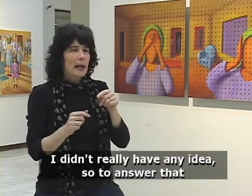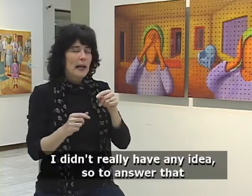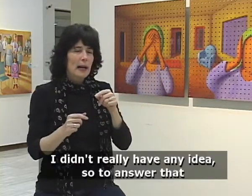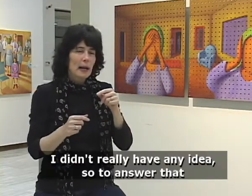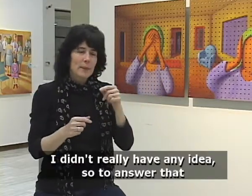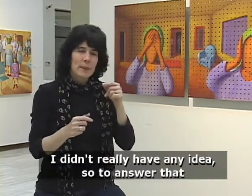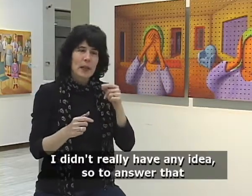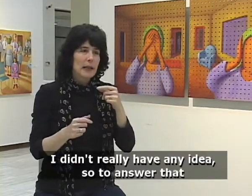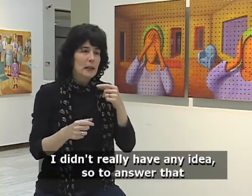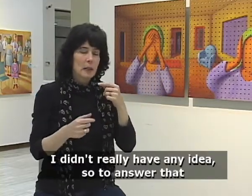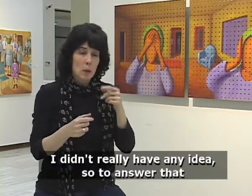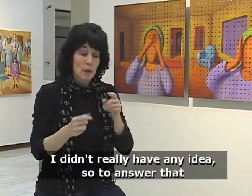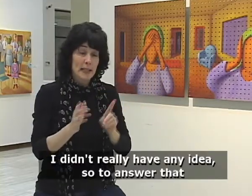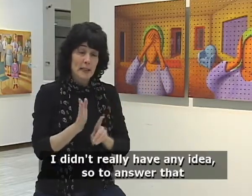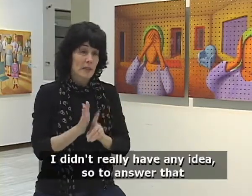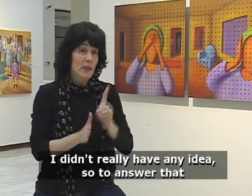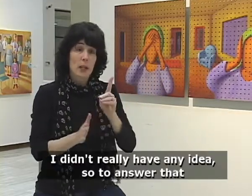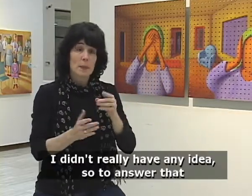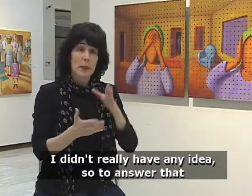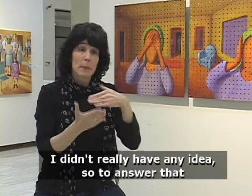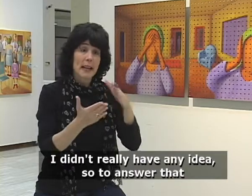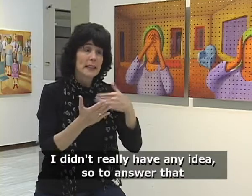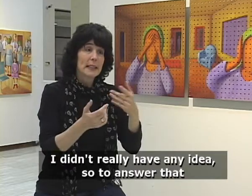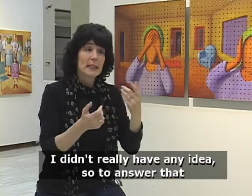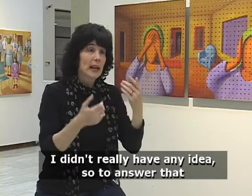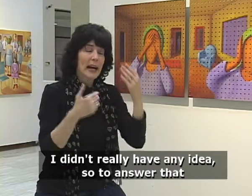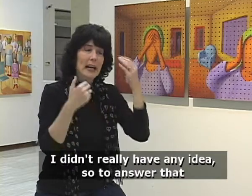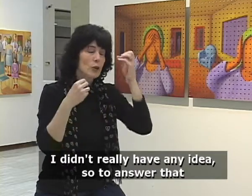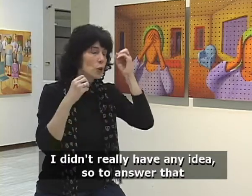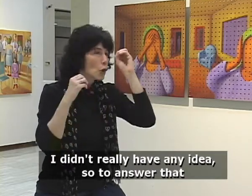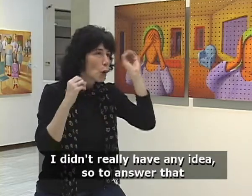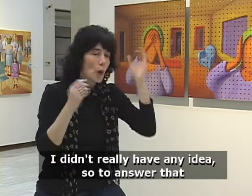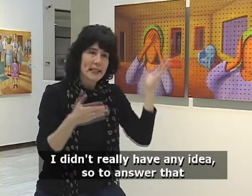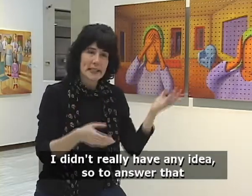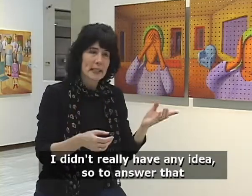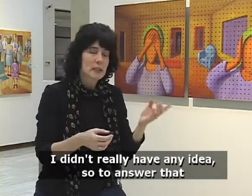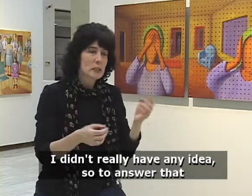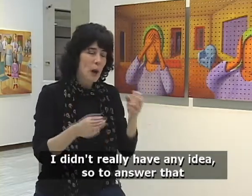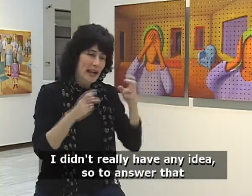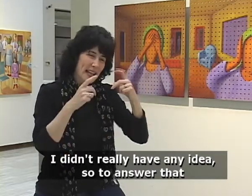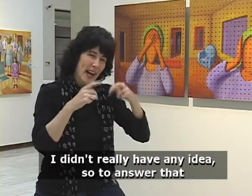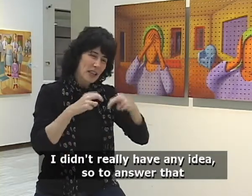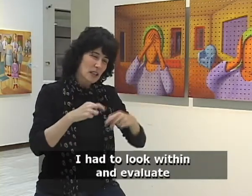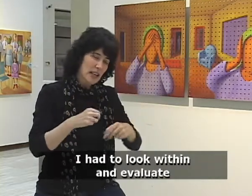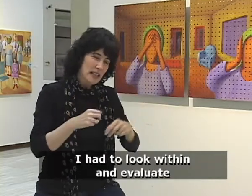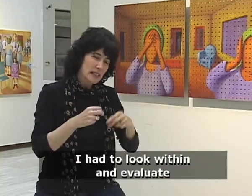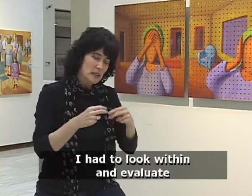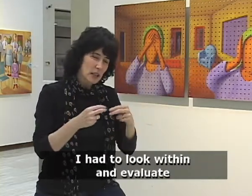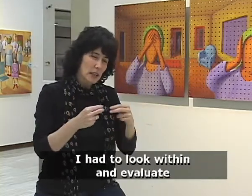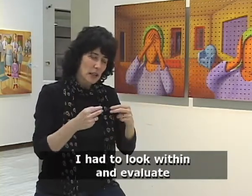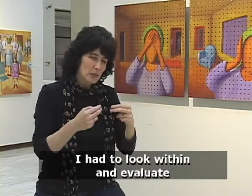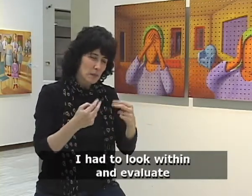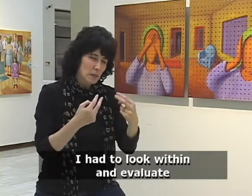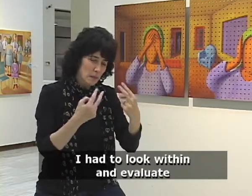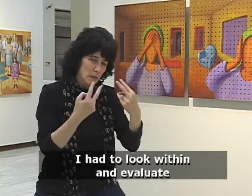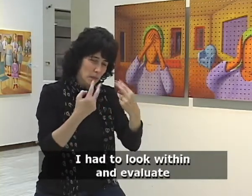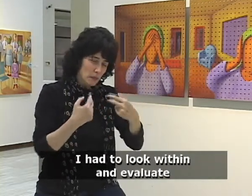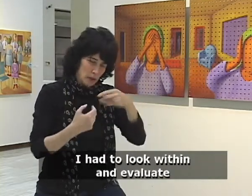I didn't really have any idea. So to answer that, I had to look within